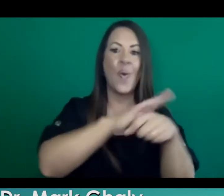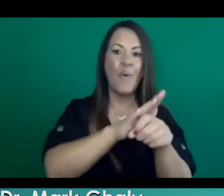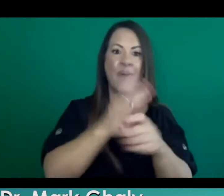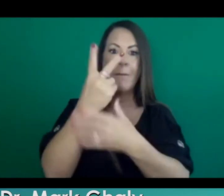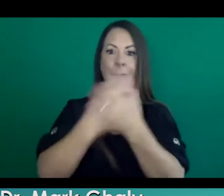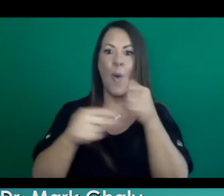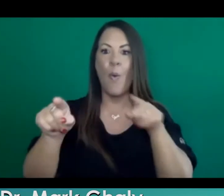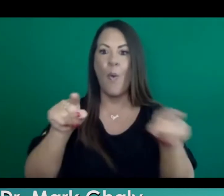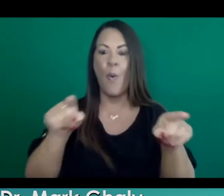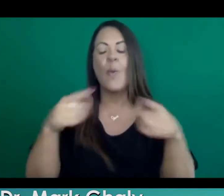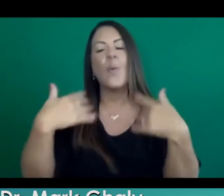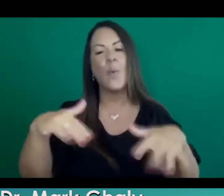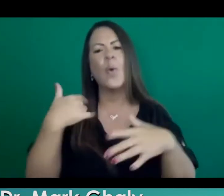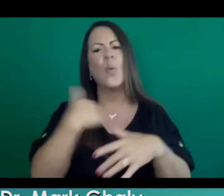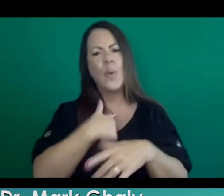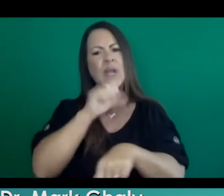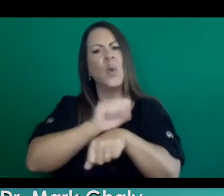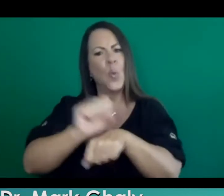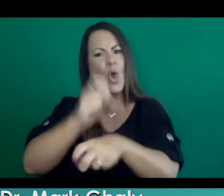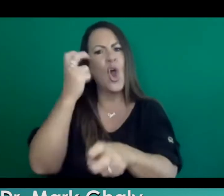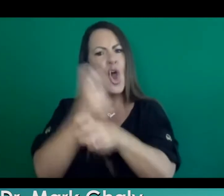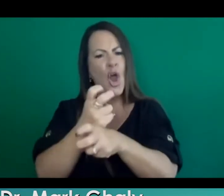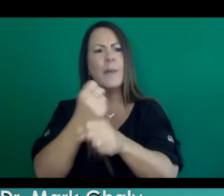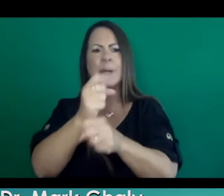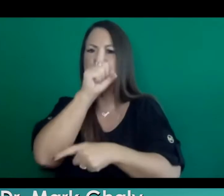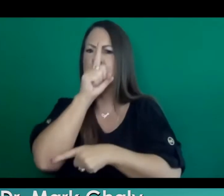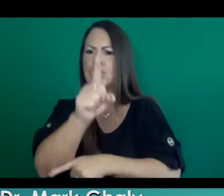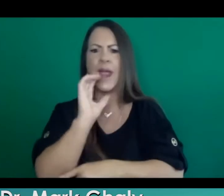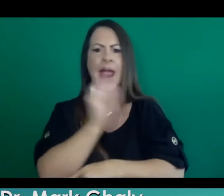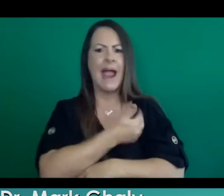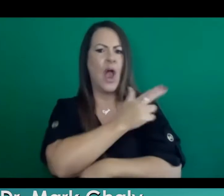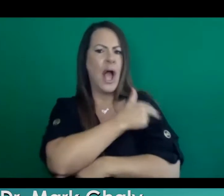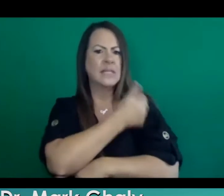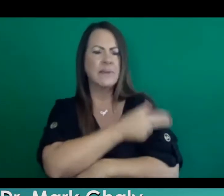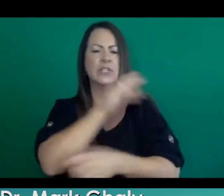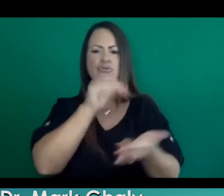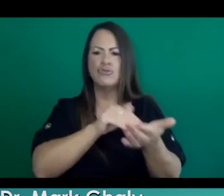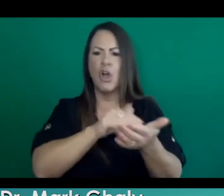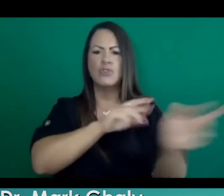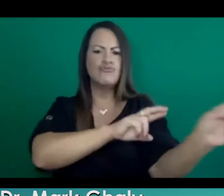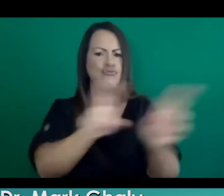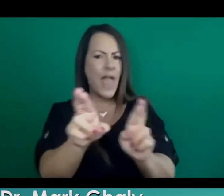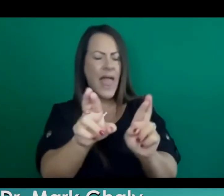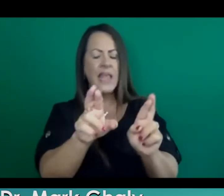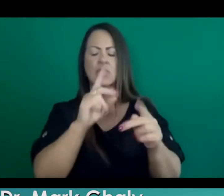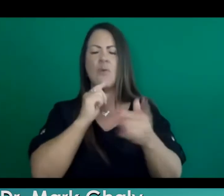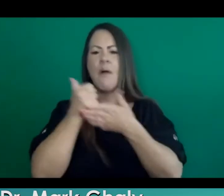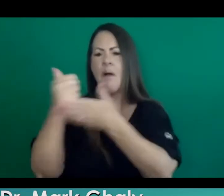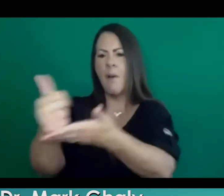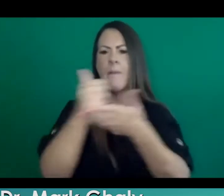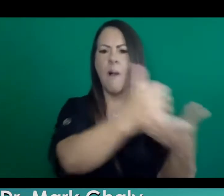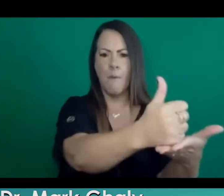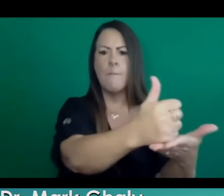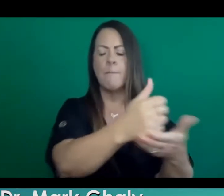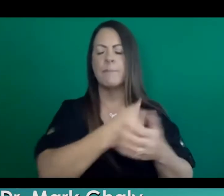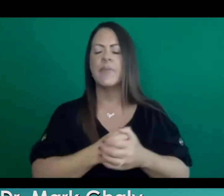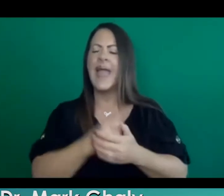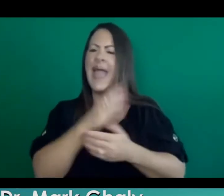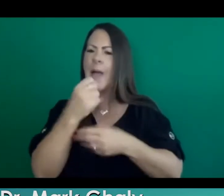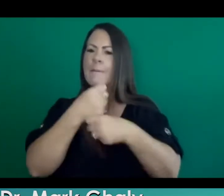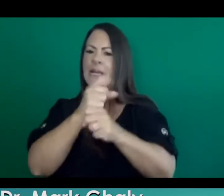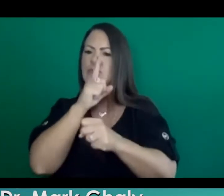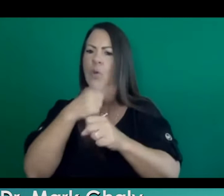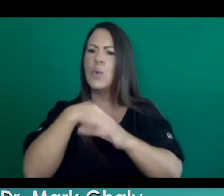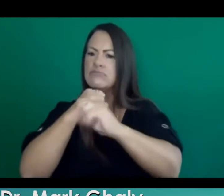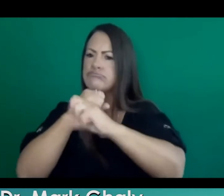and working hard to make sure our systems are ready and that all of our messaging is out there for people to follow and